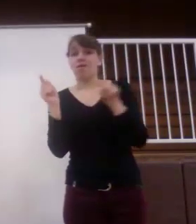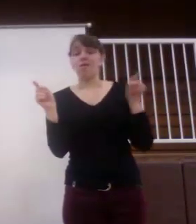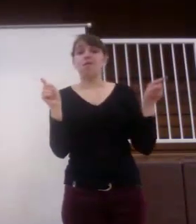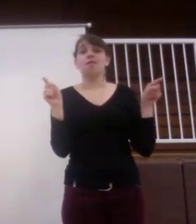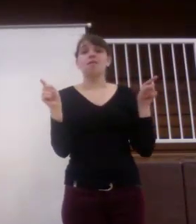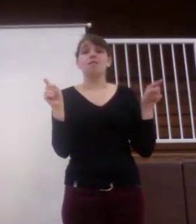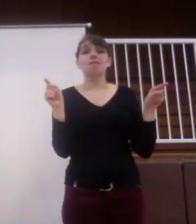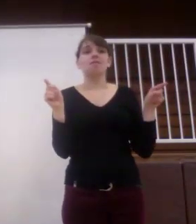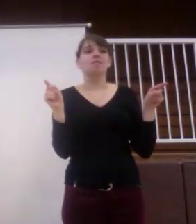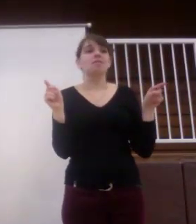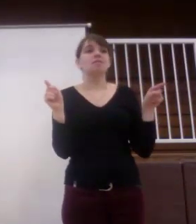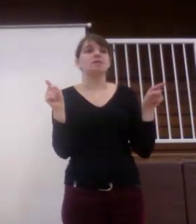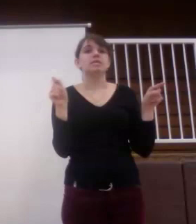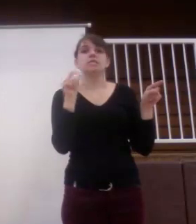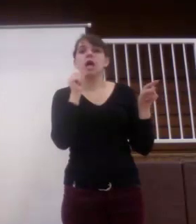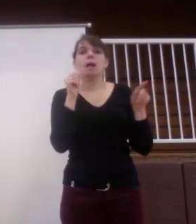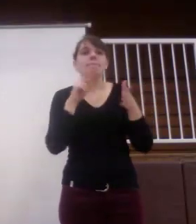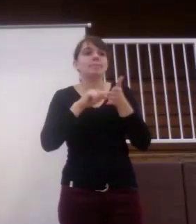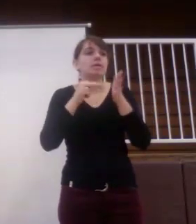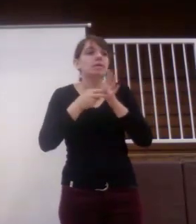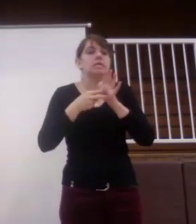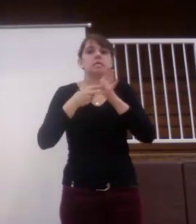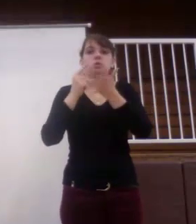the complexity of the procedure.